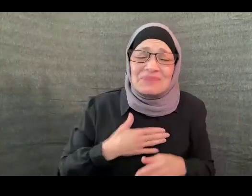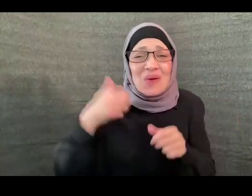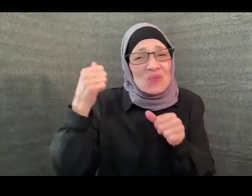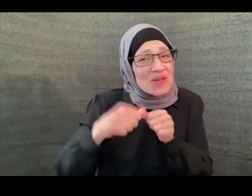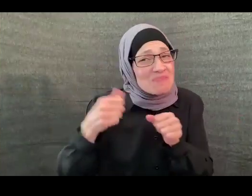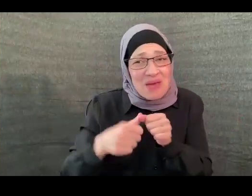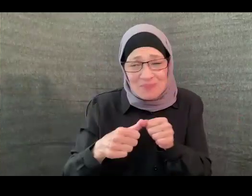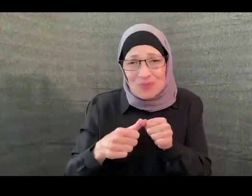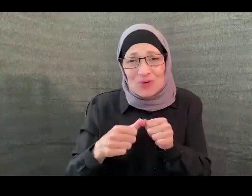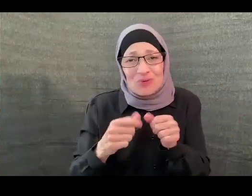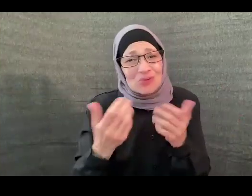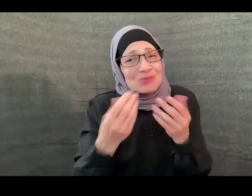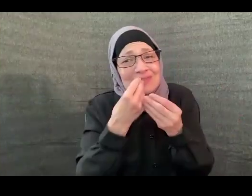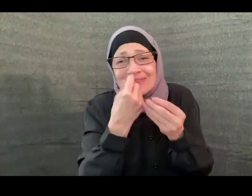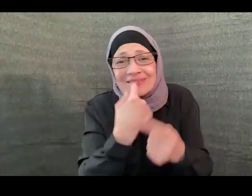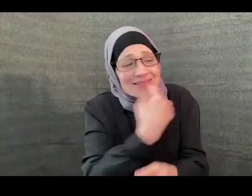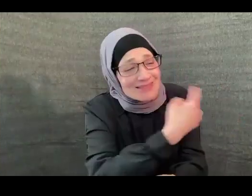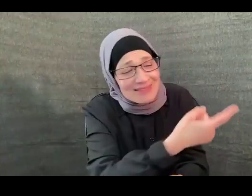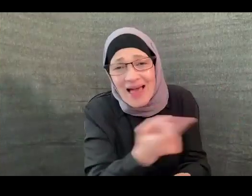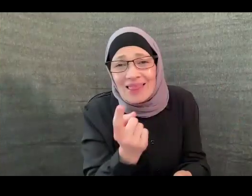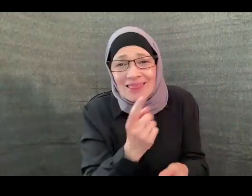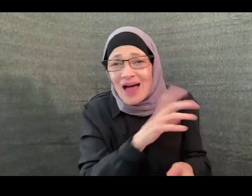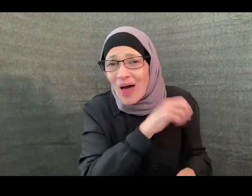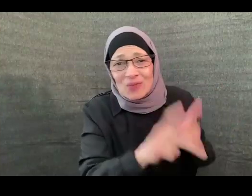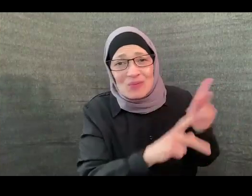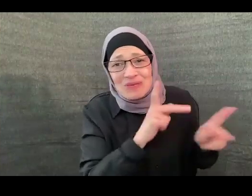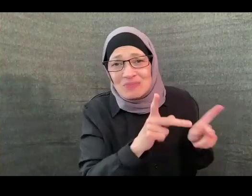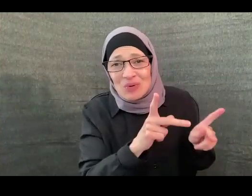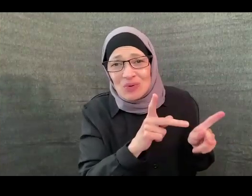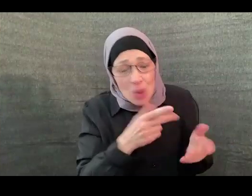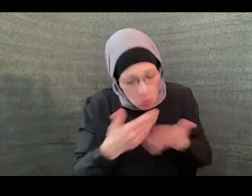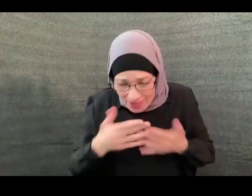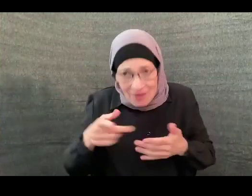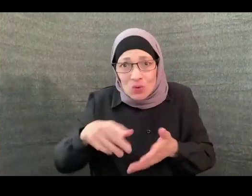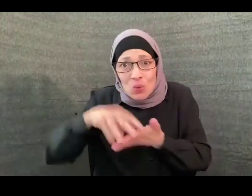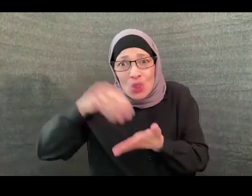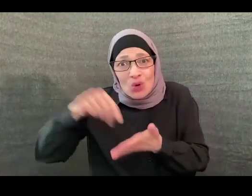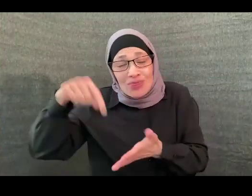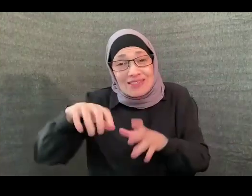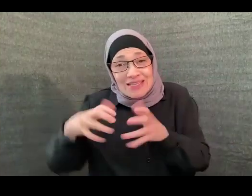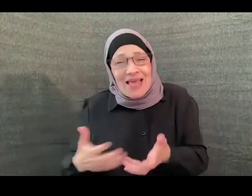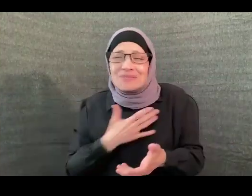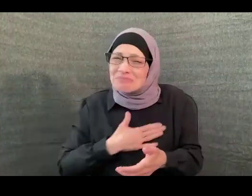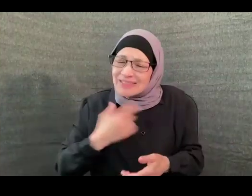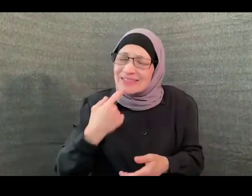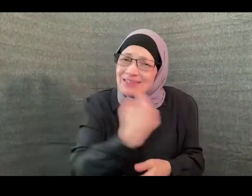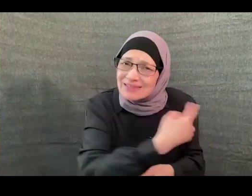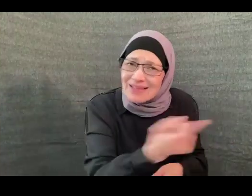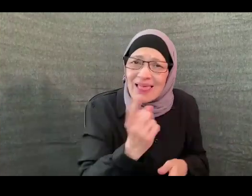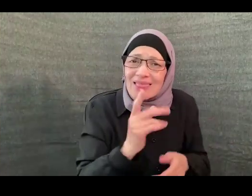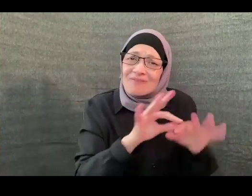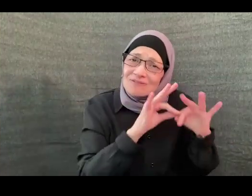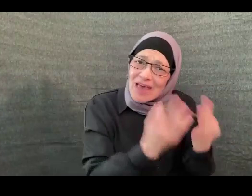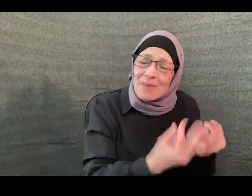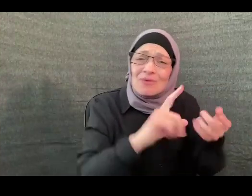to spread whatever good word you have picked from this class to your family and to